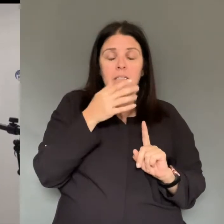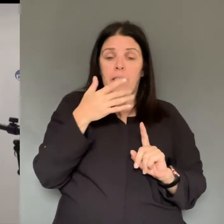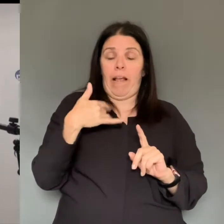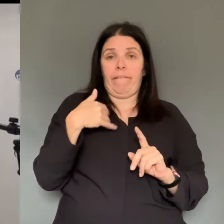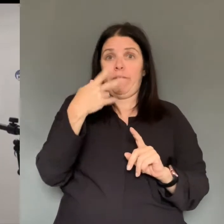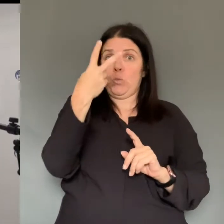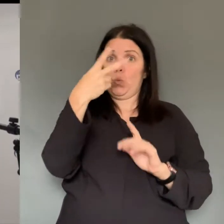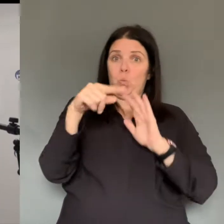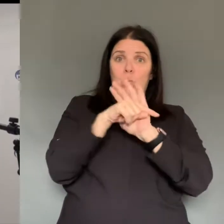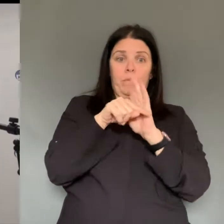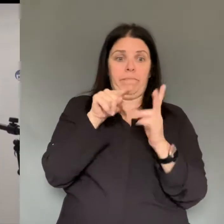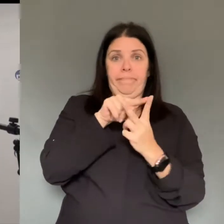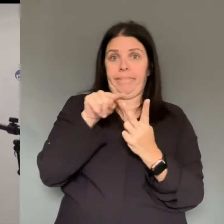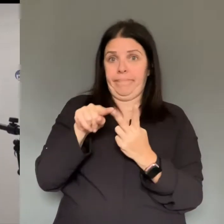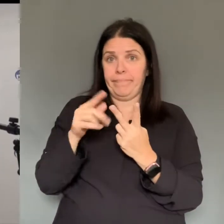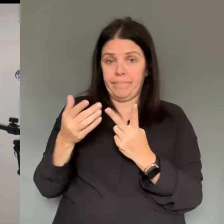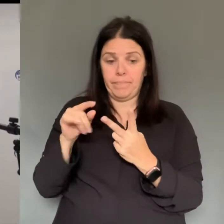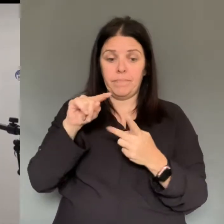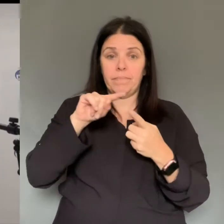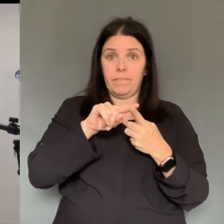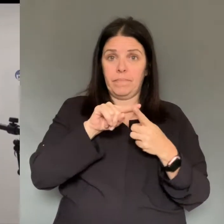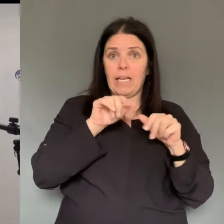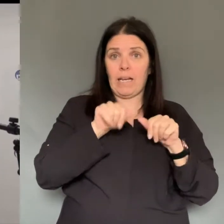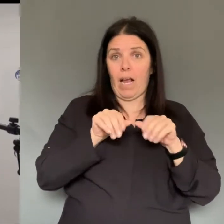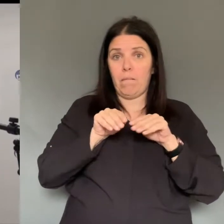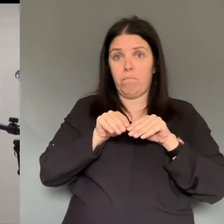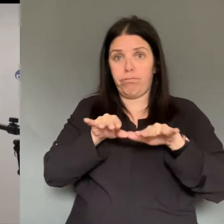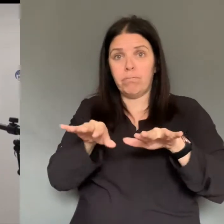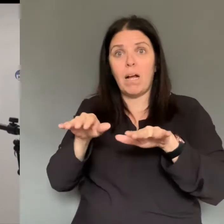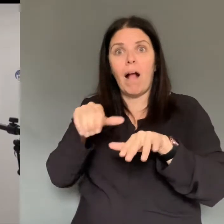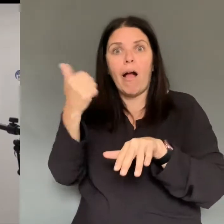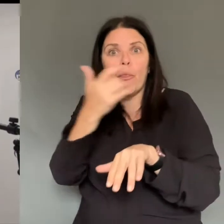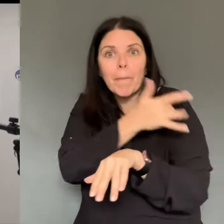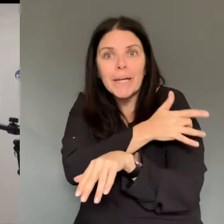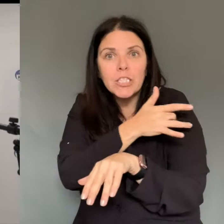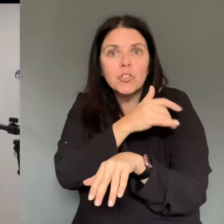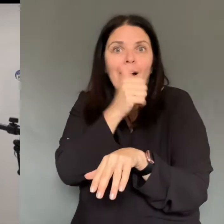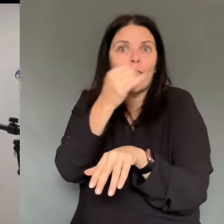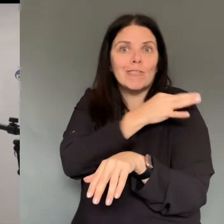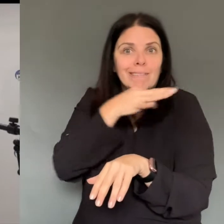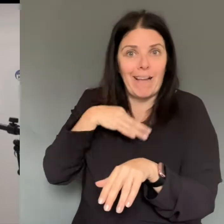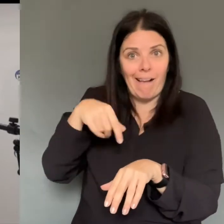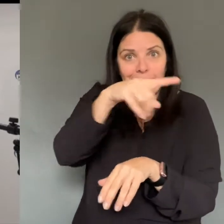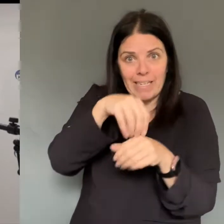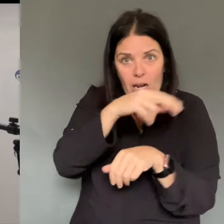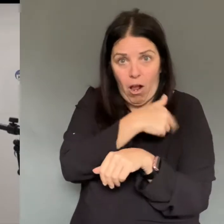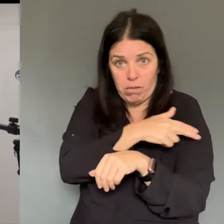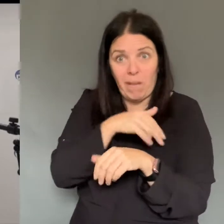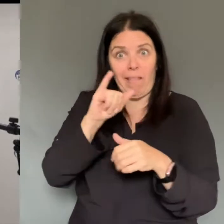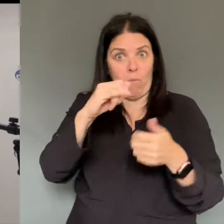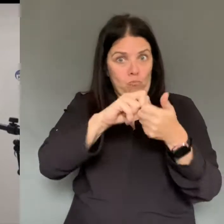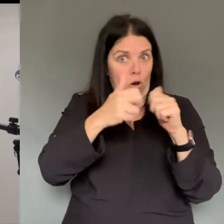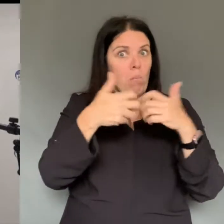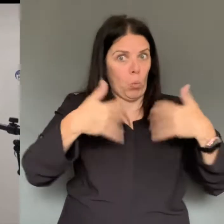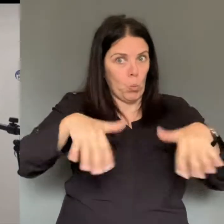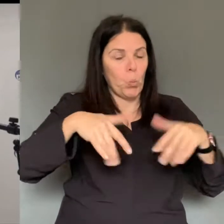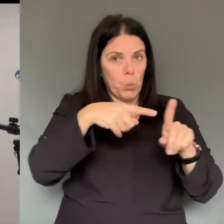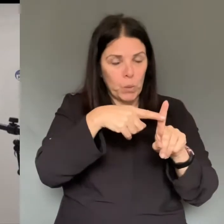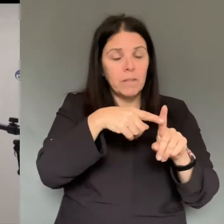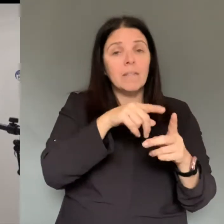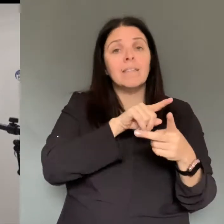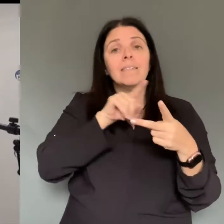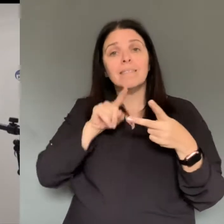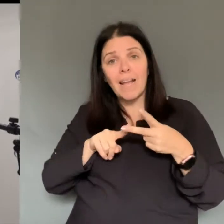even keep the services open. It's not an easy answer. There's no easy solution to it, but I think we need to